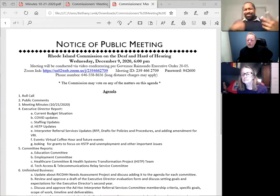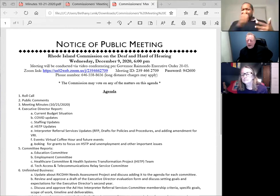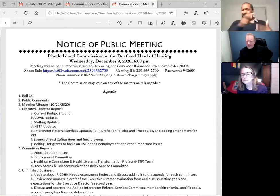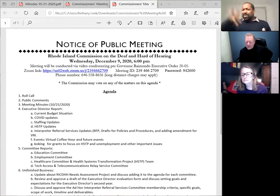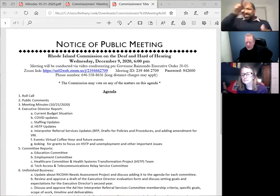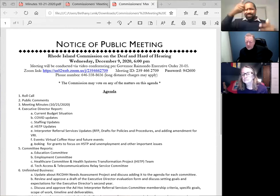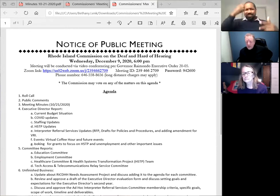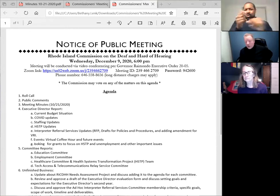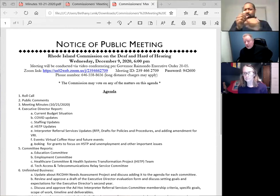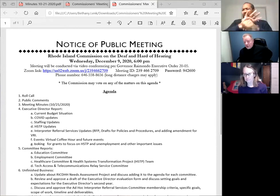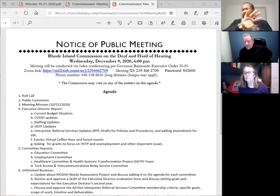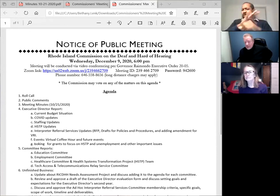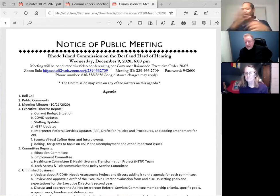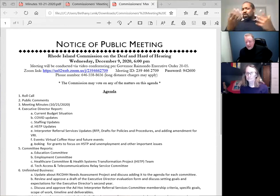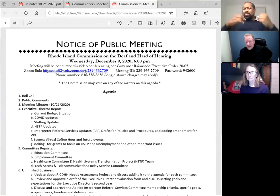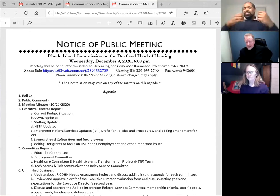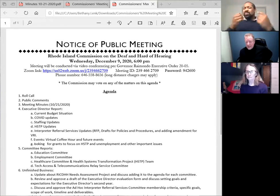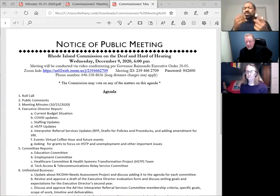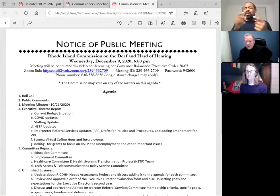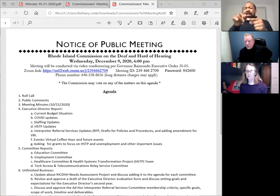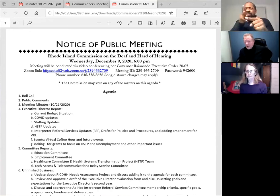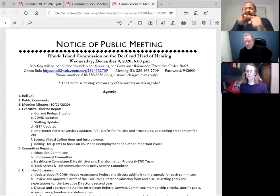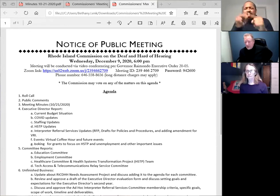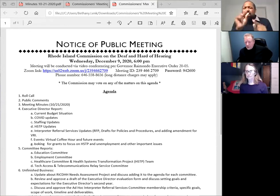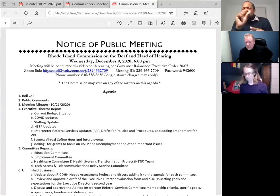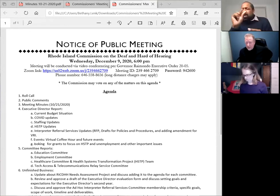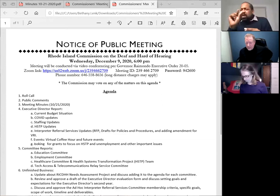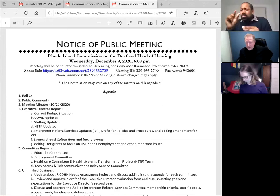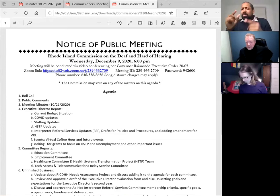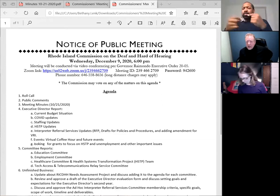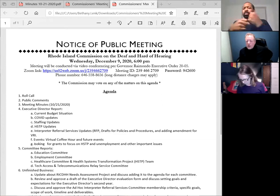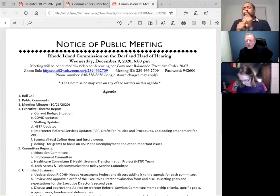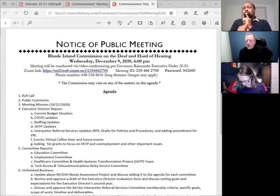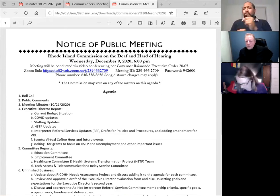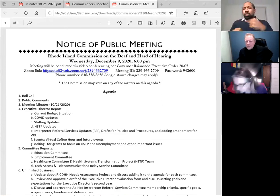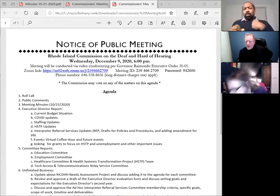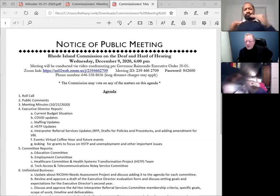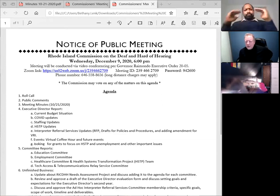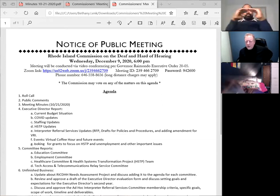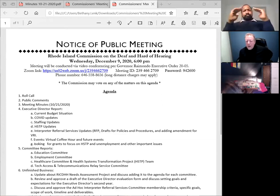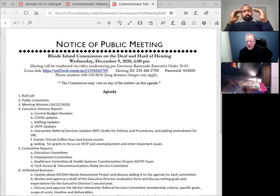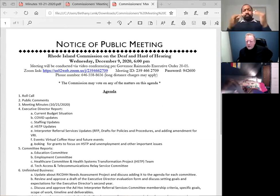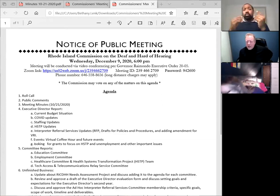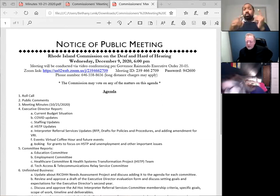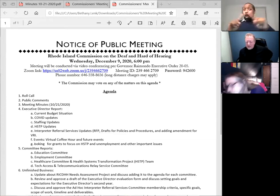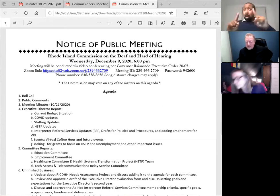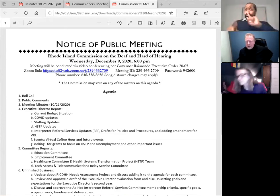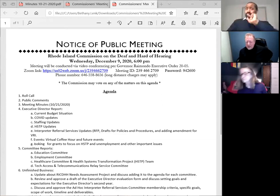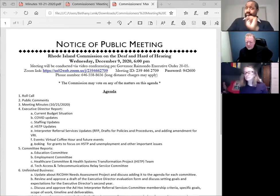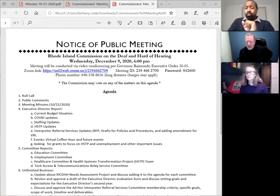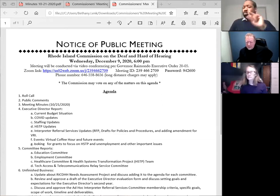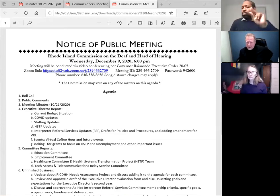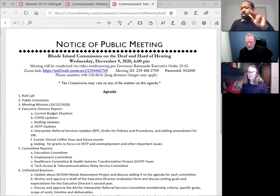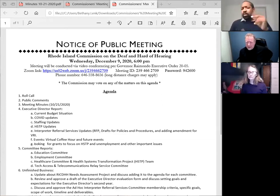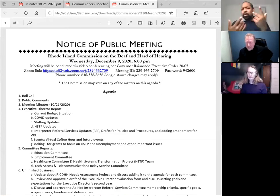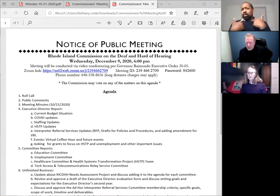like travel expenses, which really doesn't impact us because we really don't travel that much. So it's going to be very, minor cuts that's going to